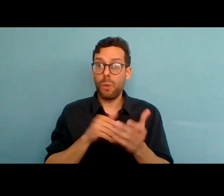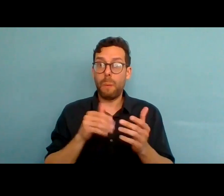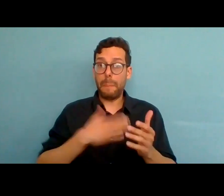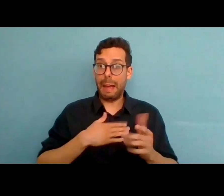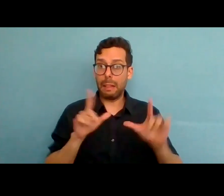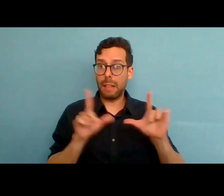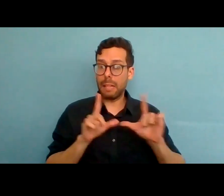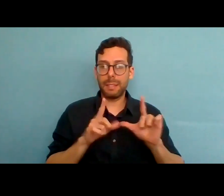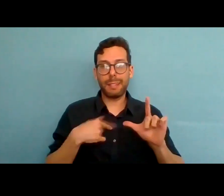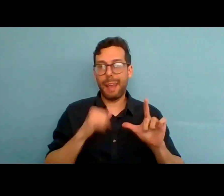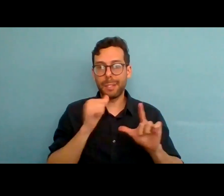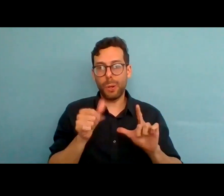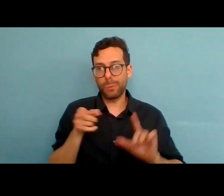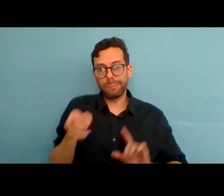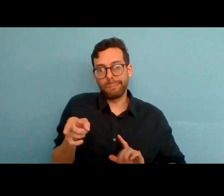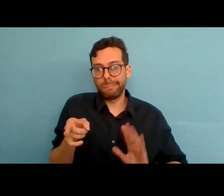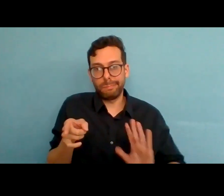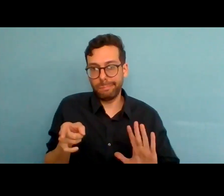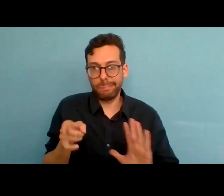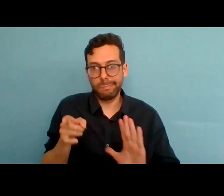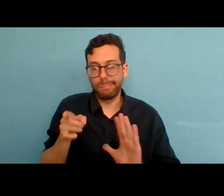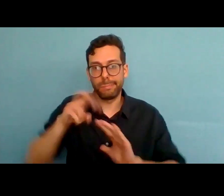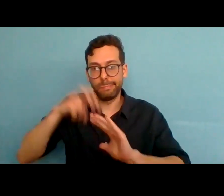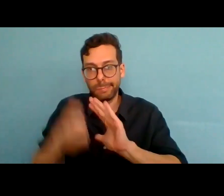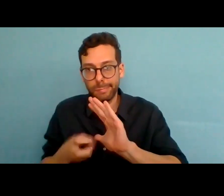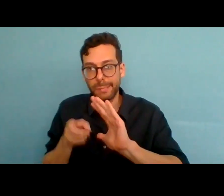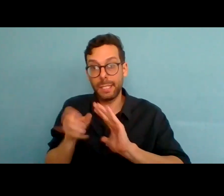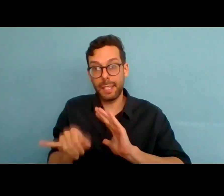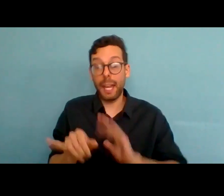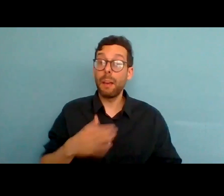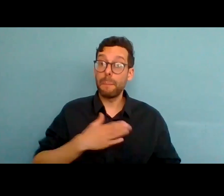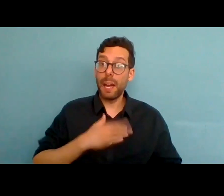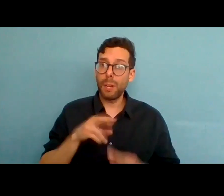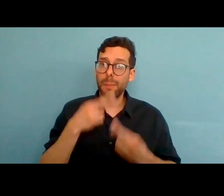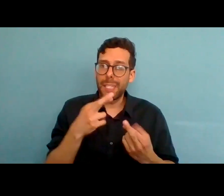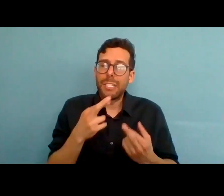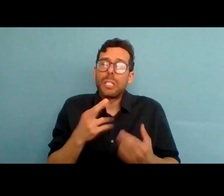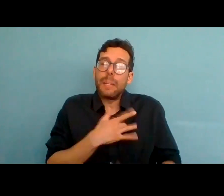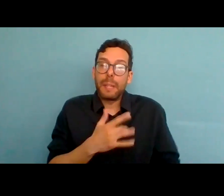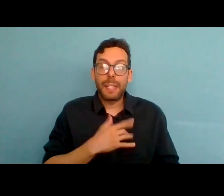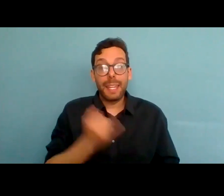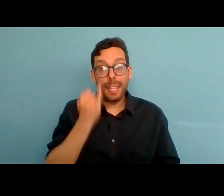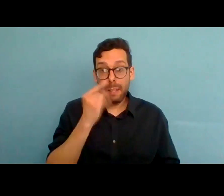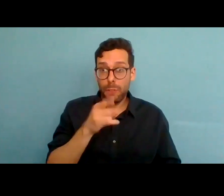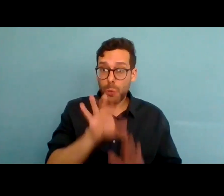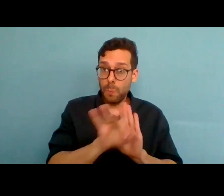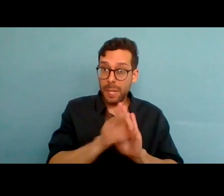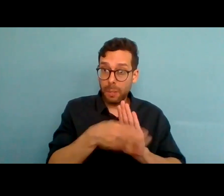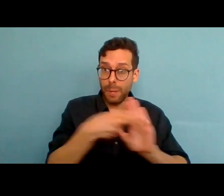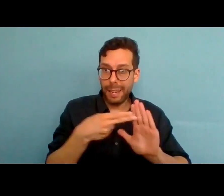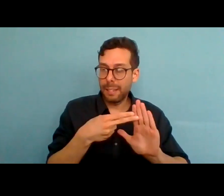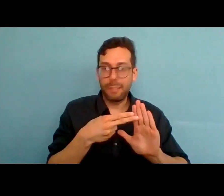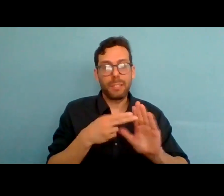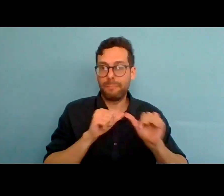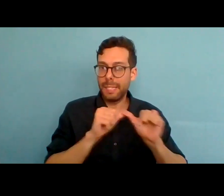So what I usually recommend to families is that you pick a brand and you stay with that brand. Of course, you can change brands over time, but I